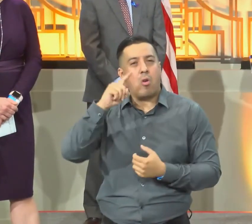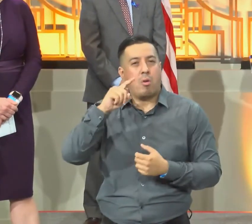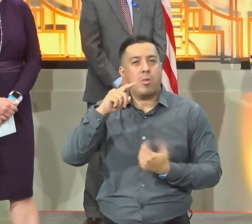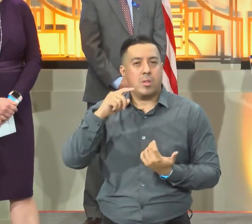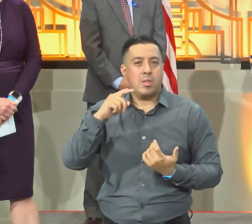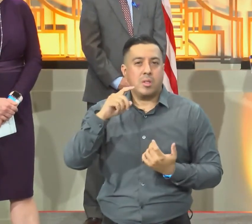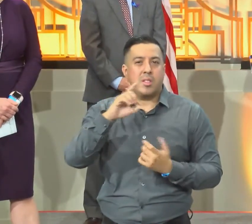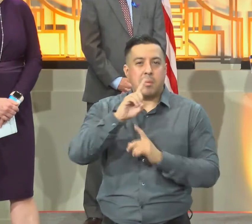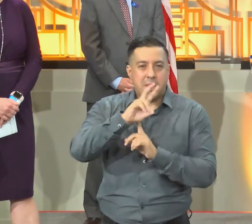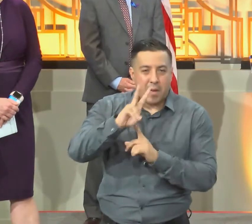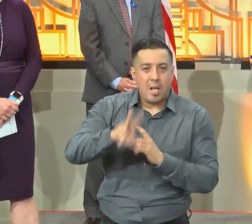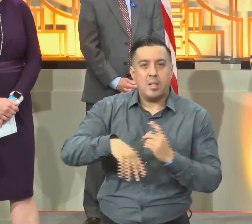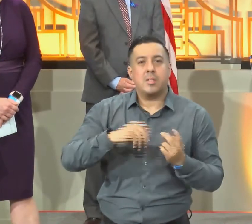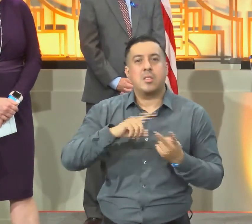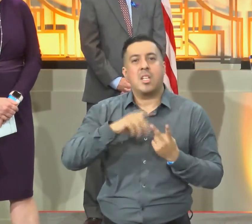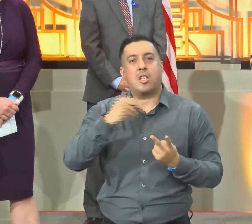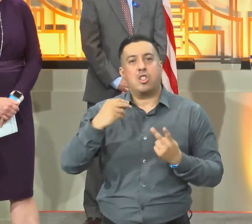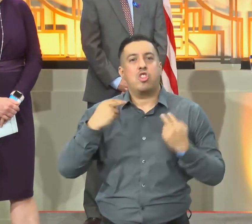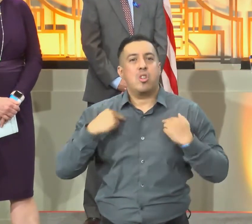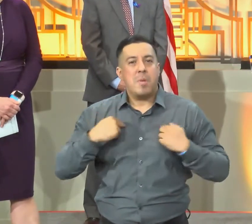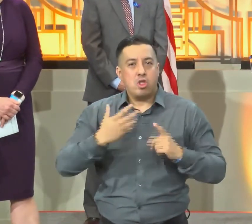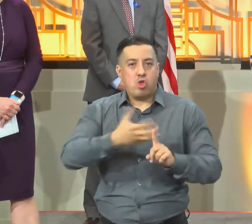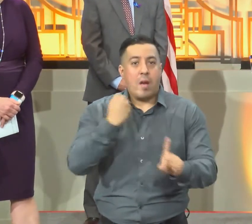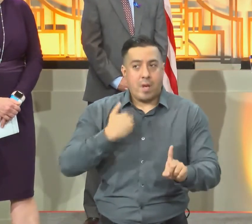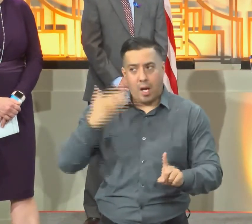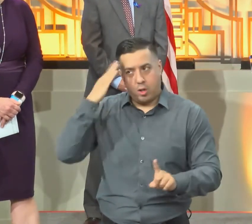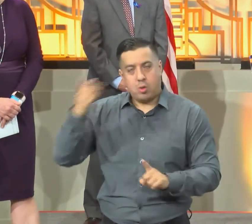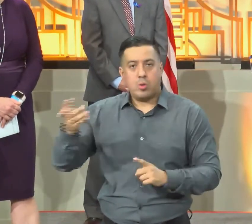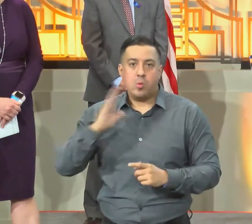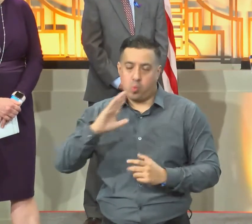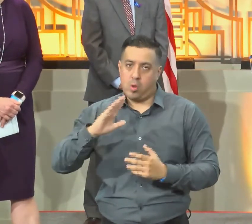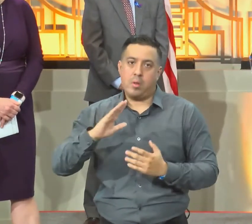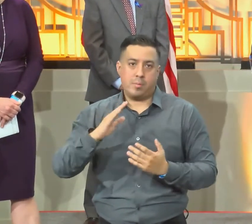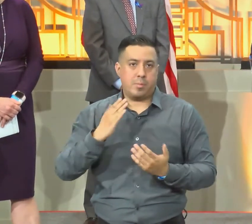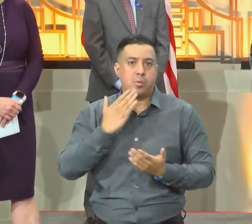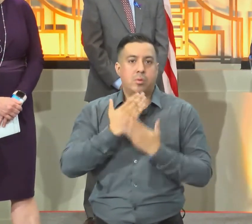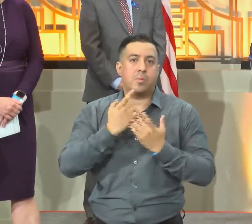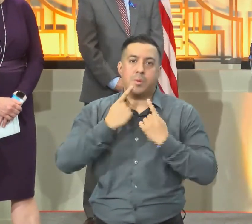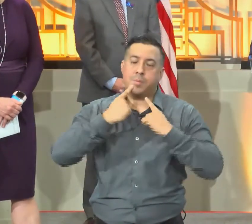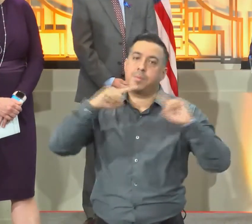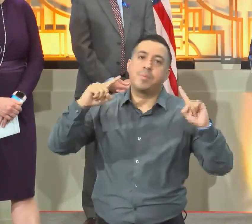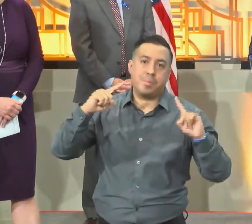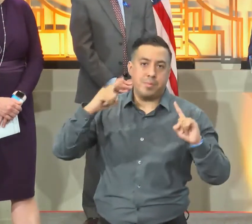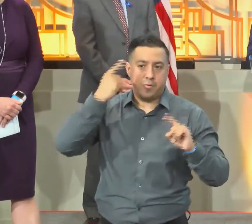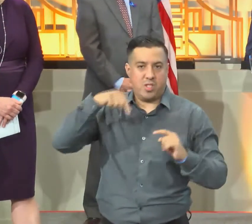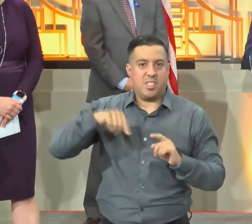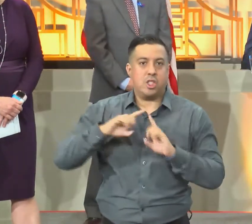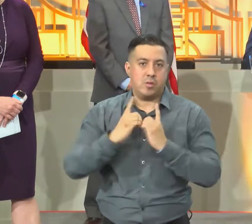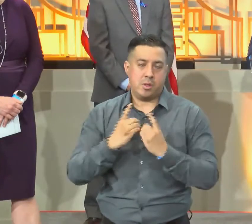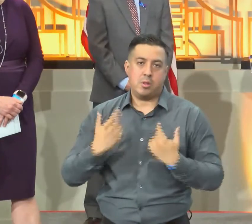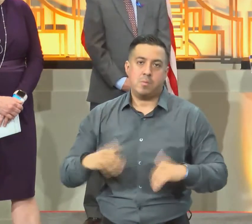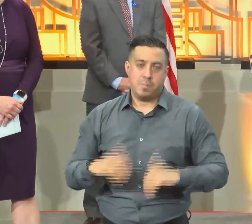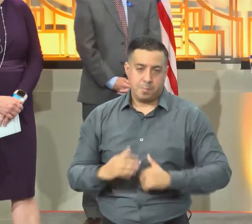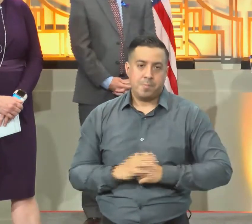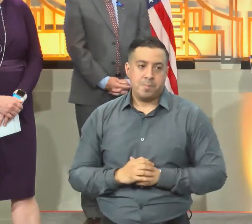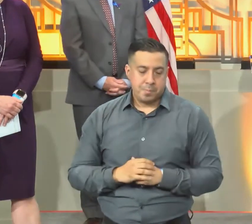know domestic violence, and I know she will bring a great deal of leadership to this new division. Meena Patel